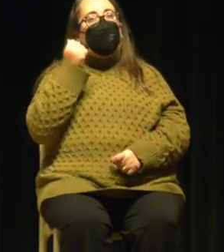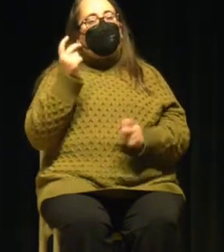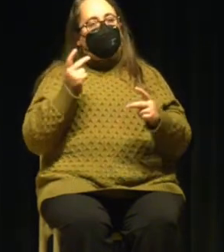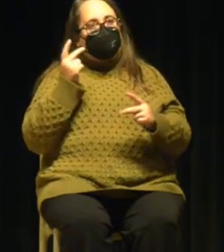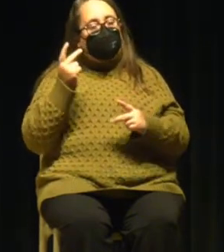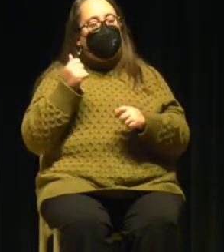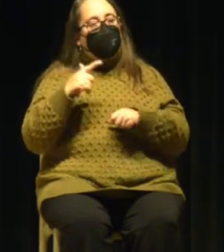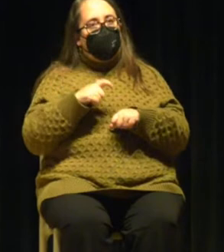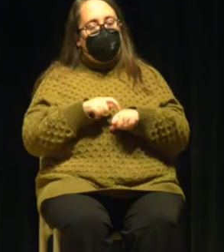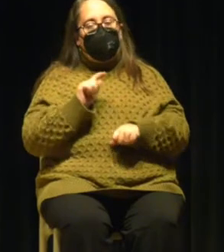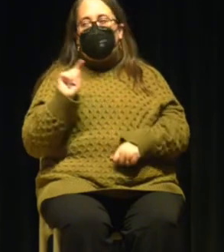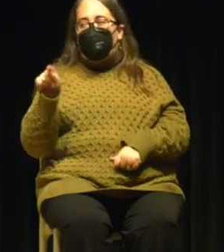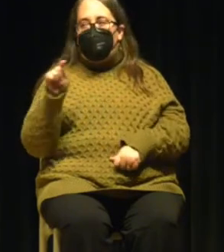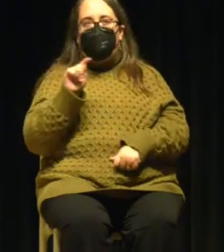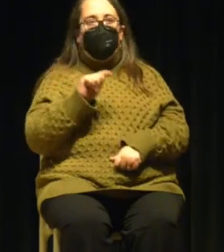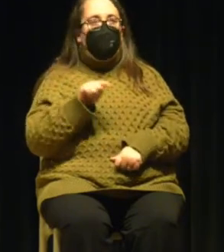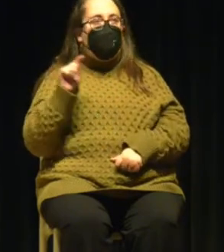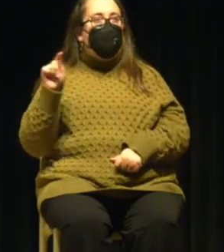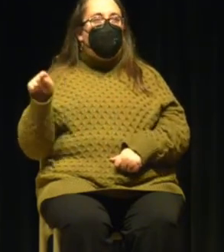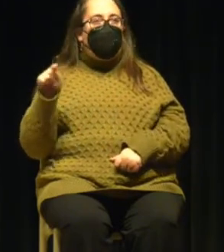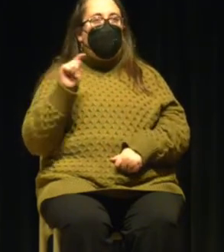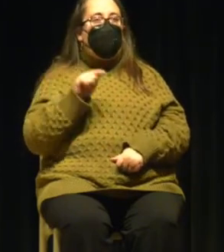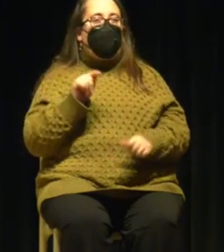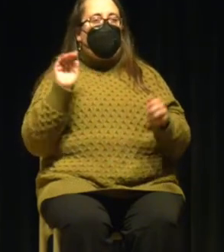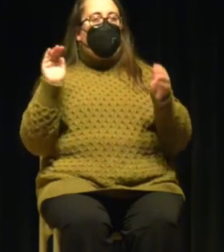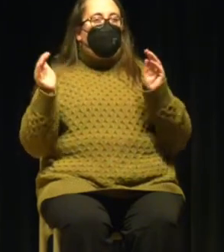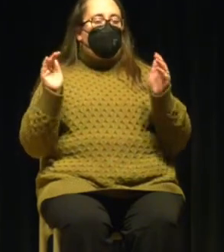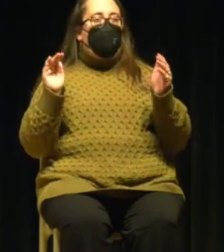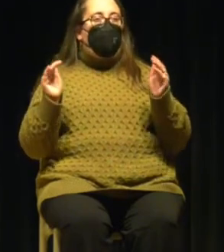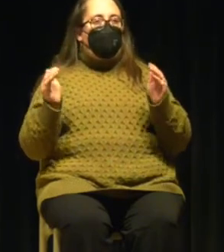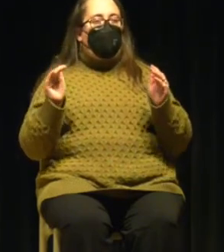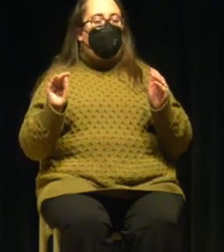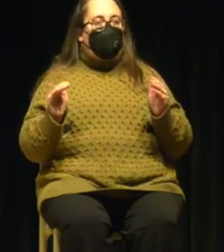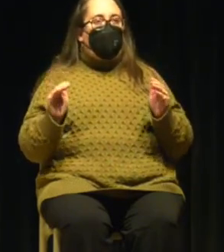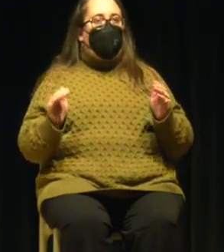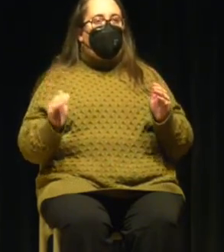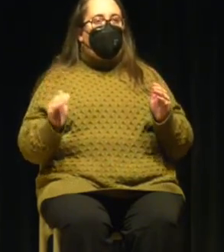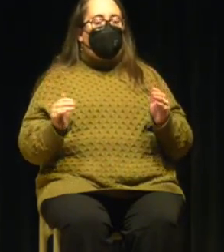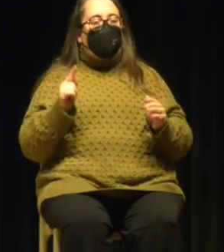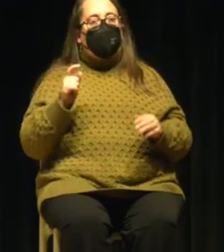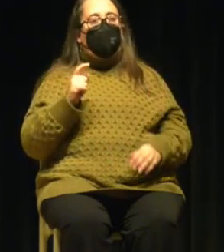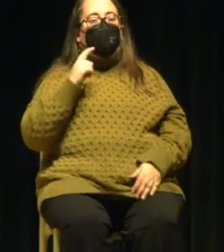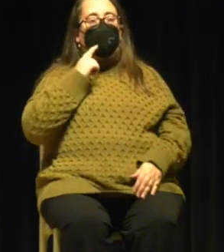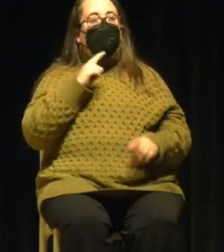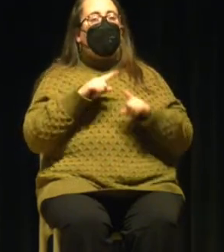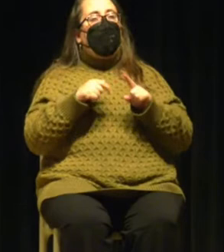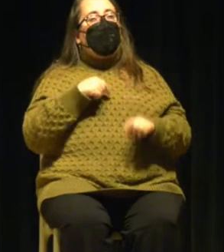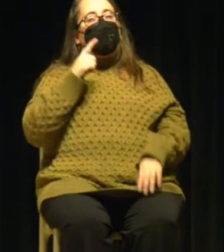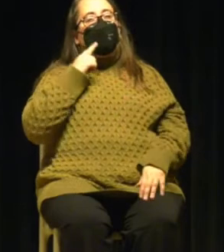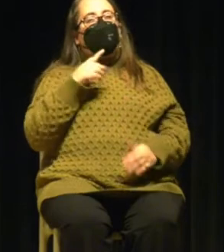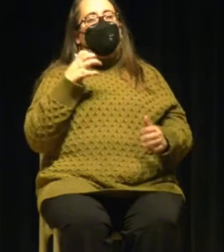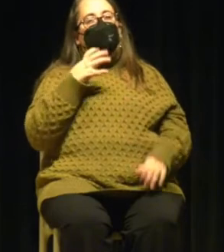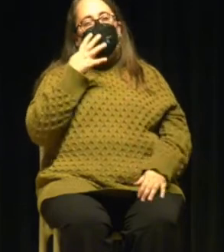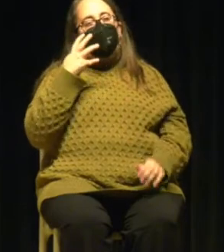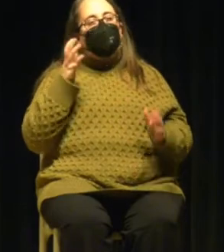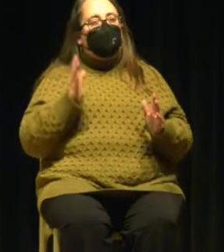couple of times that you finally have like something to miss. But look, you know, I think a lot of